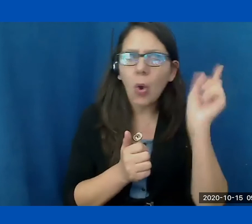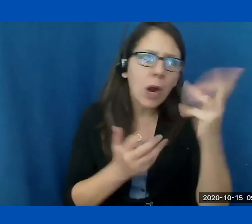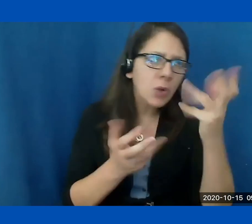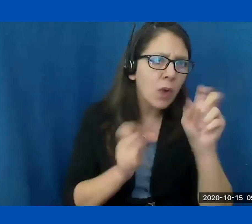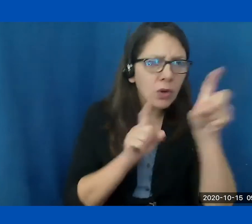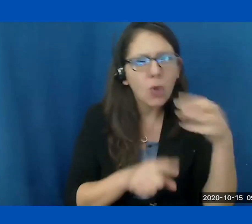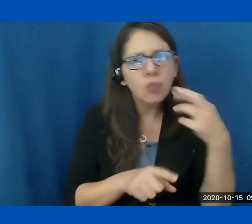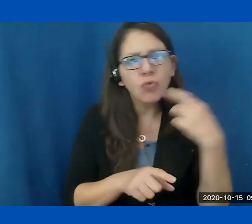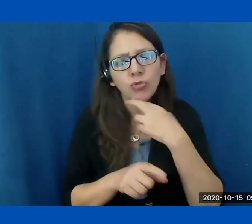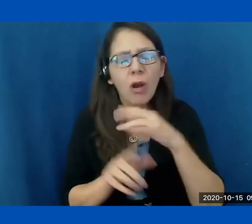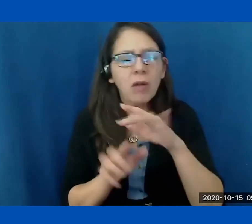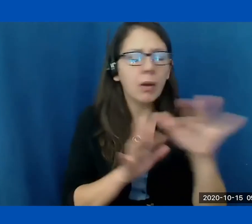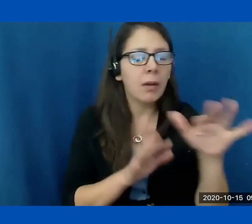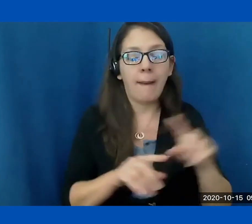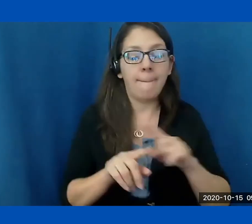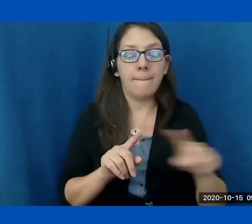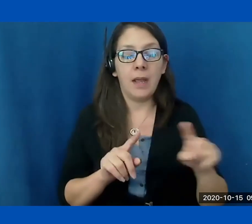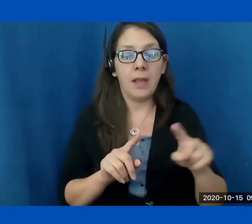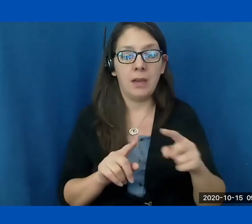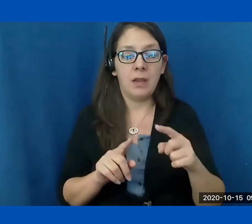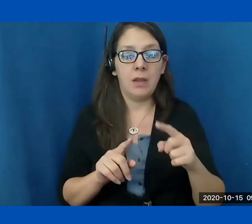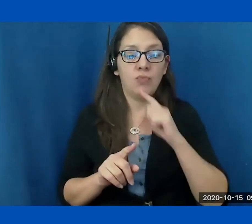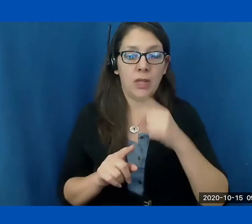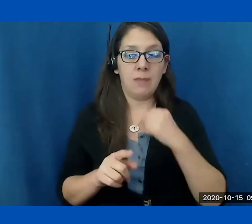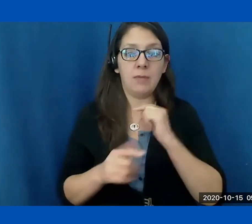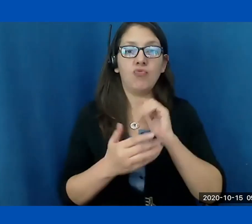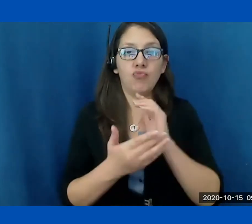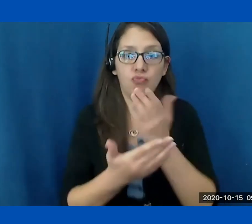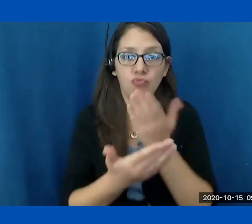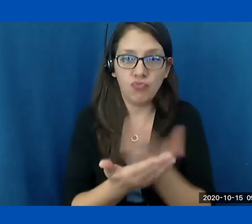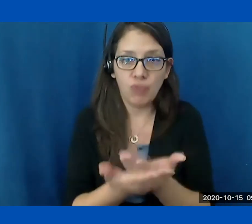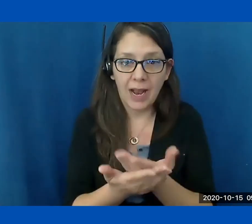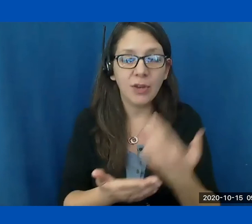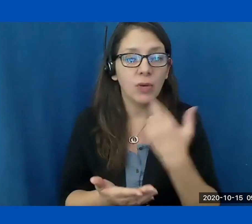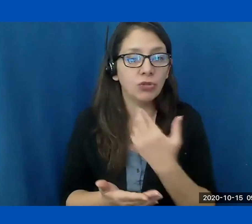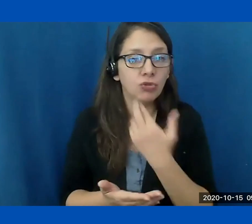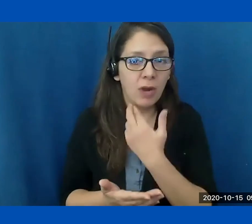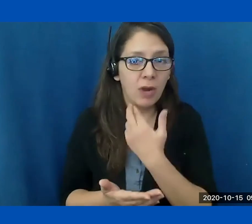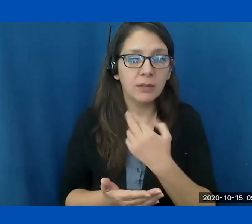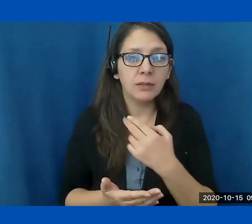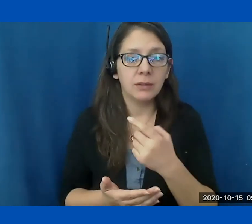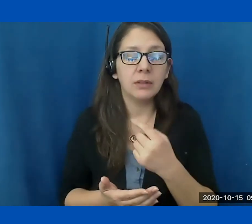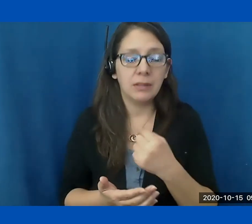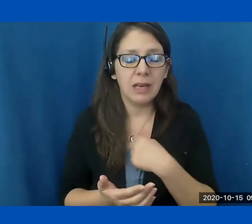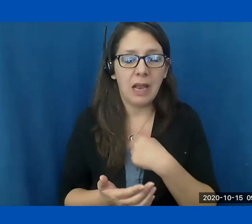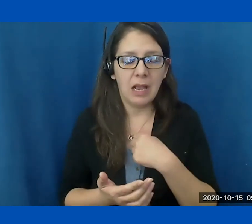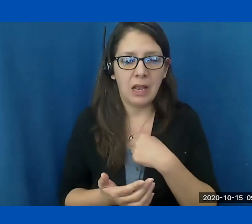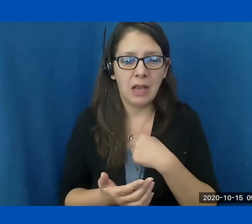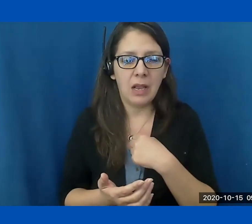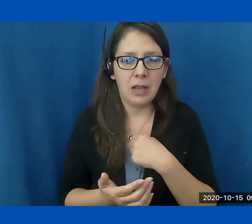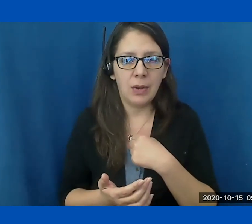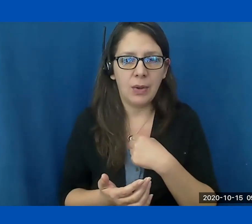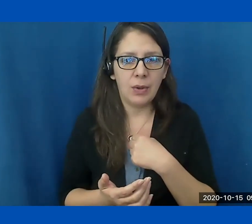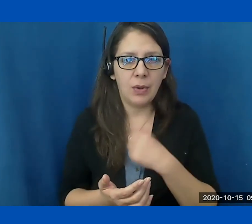at the door of any restaurant, and I'm going to think of the times that I haven't gone somewhere with